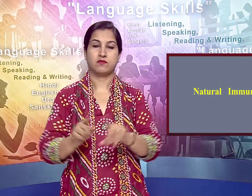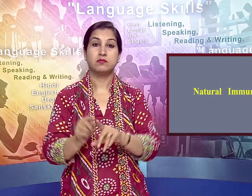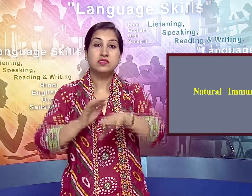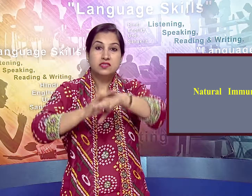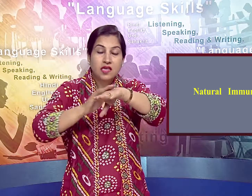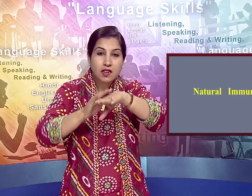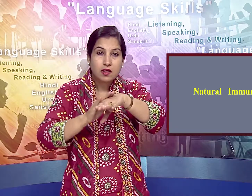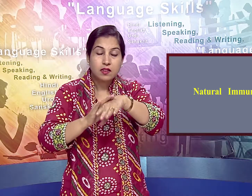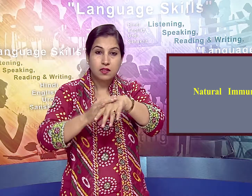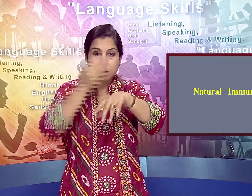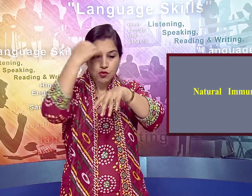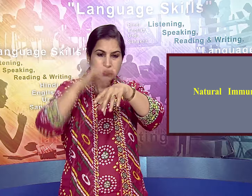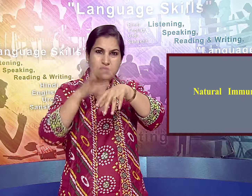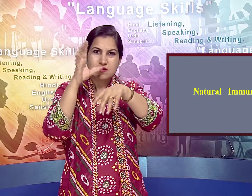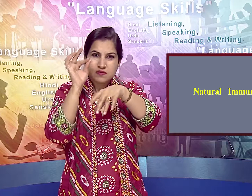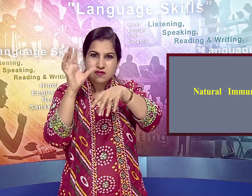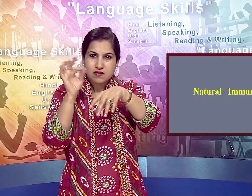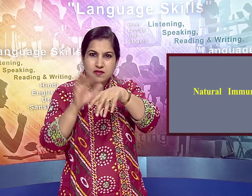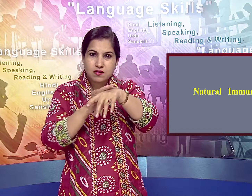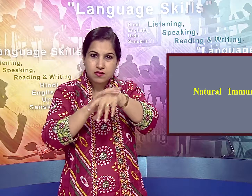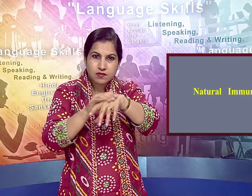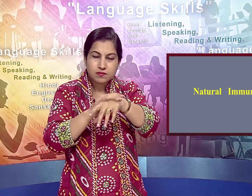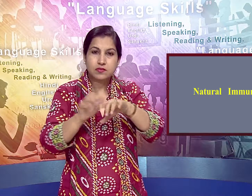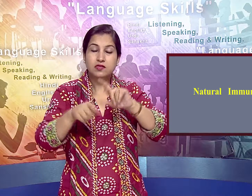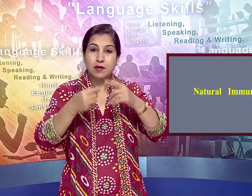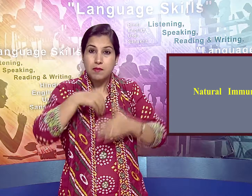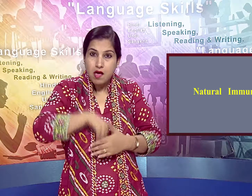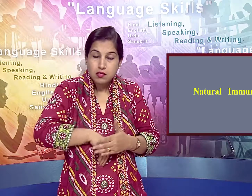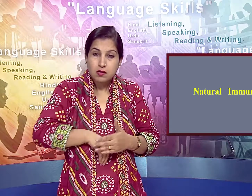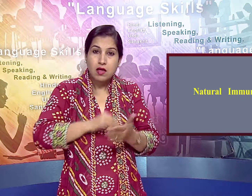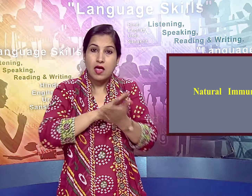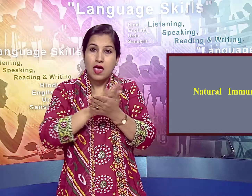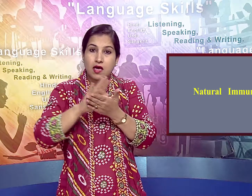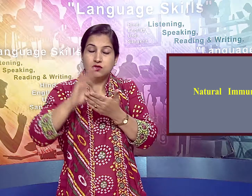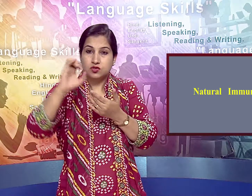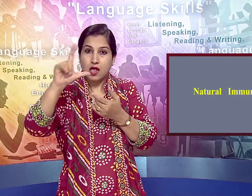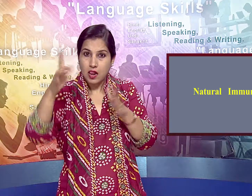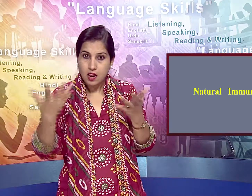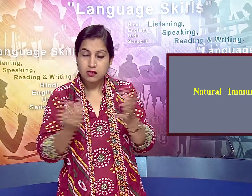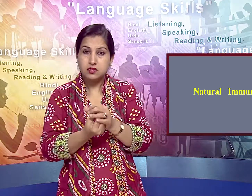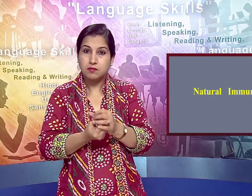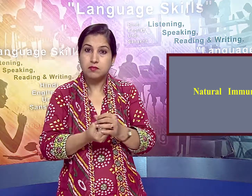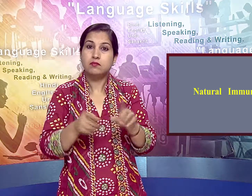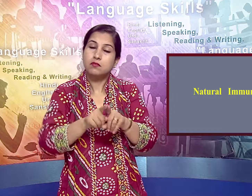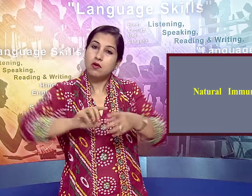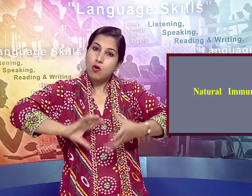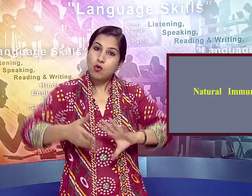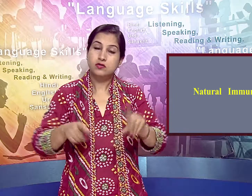Skin, mucous membranes, hydrochloric acid in the stomach,